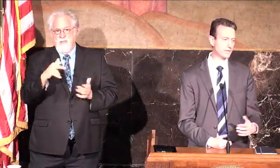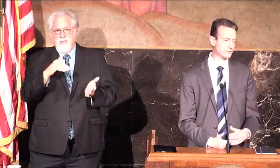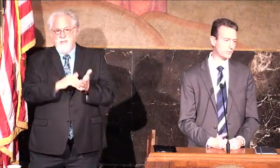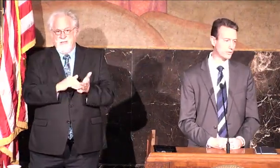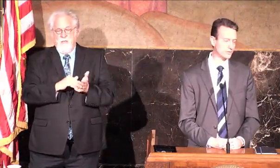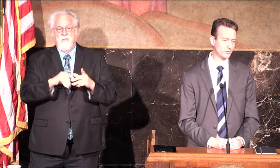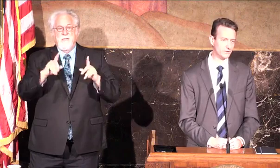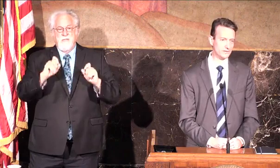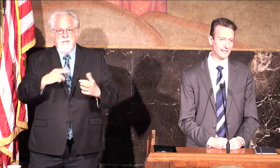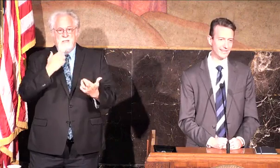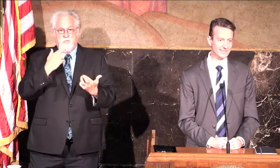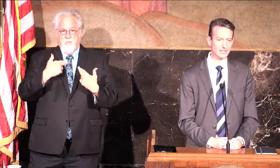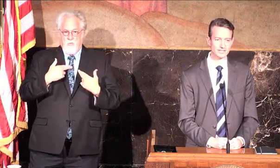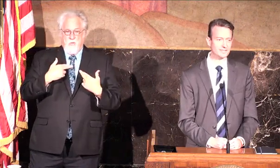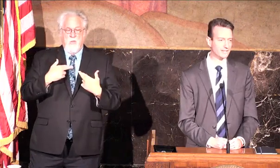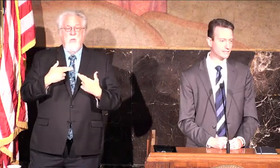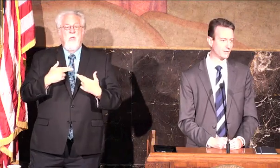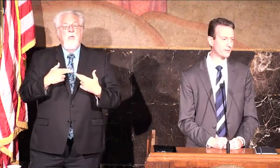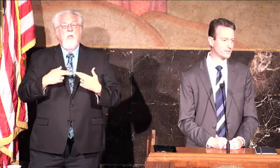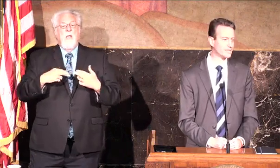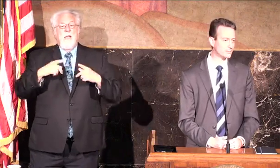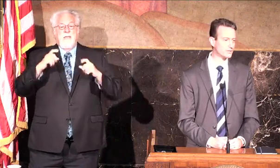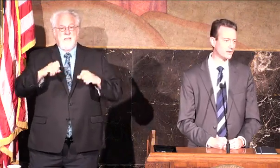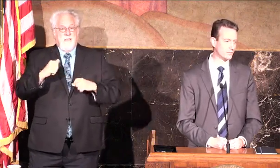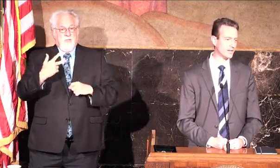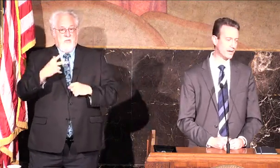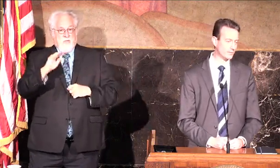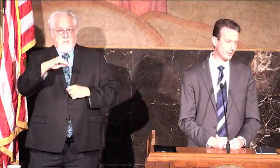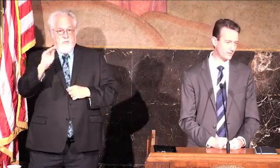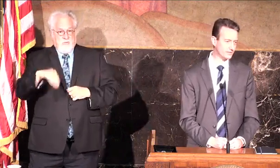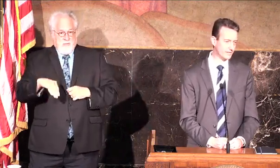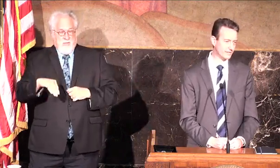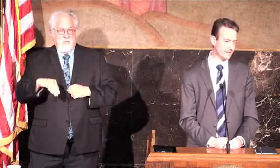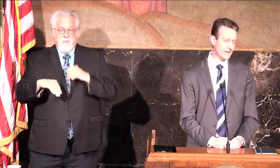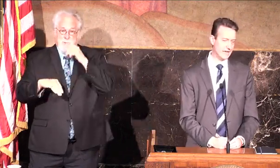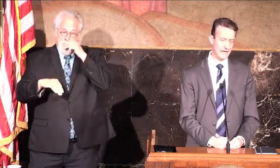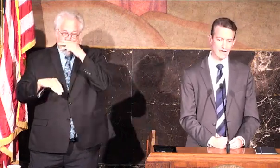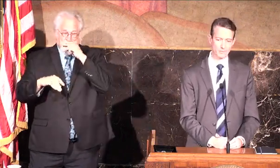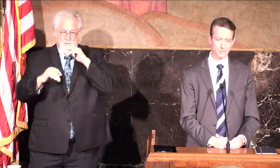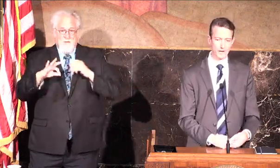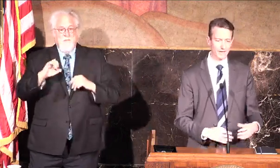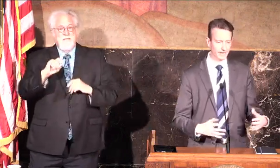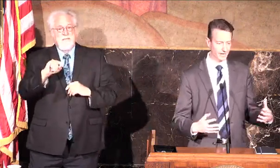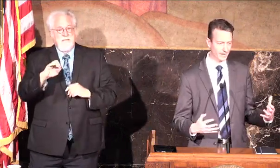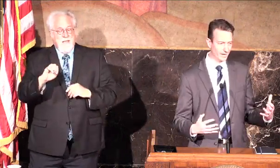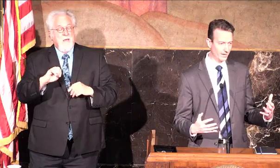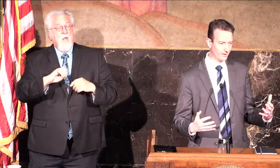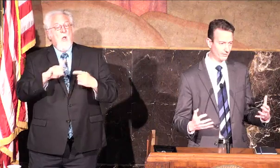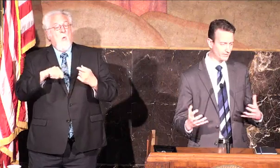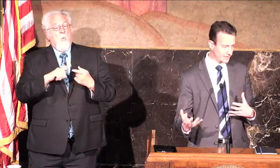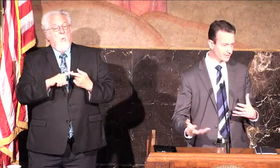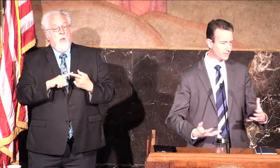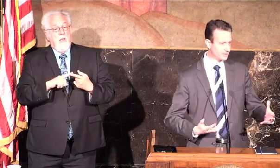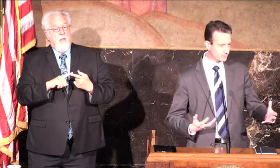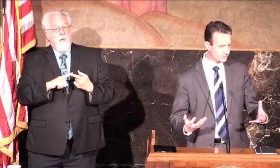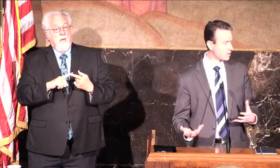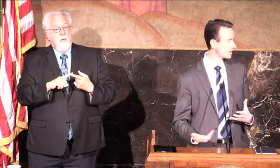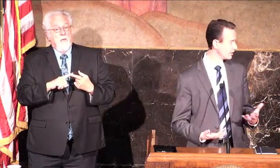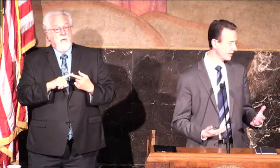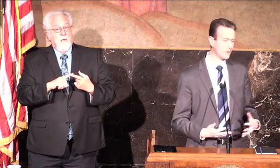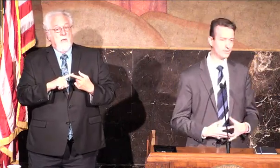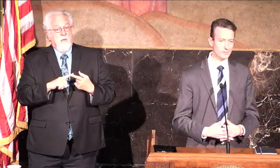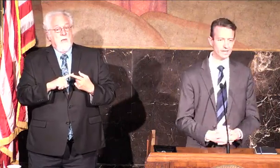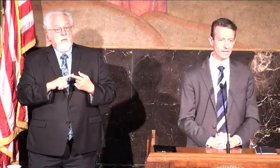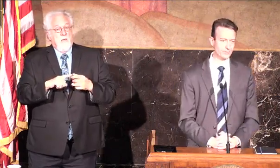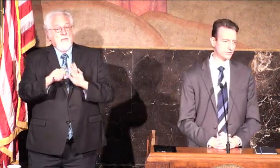613,000 tests reported to us, essentially testing 13% per capita of the state. When states have been sort of